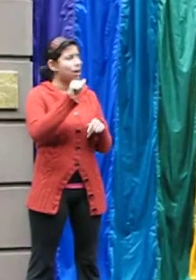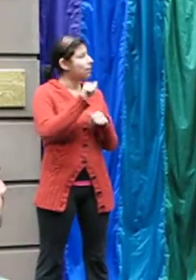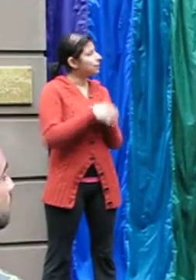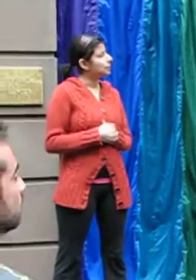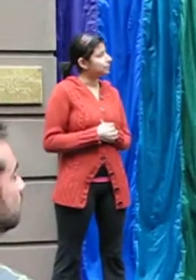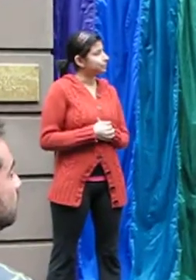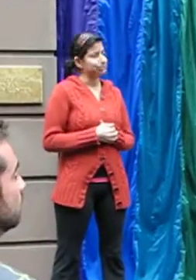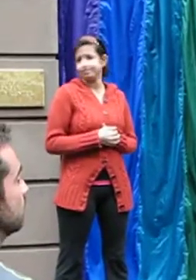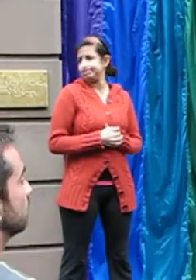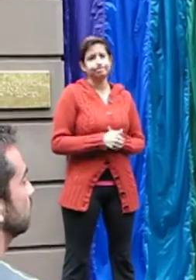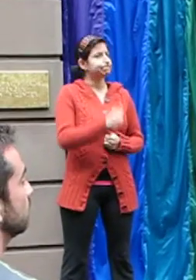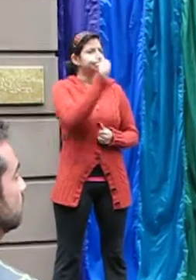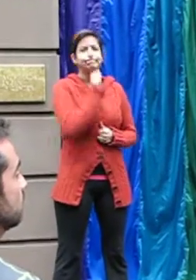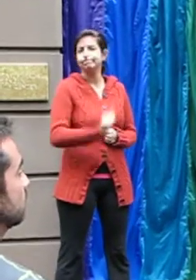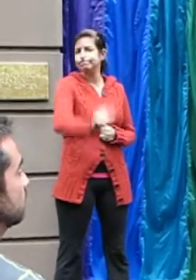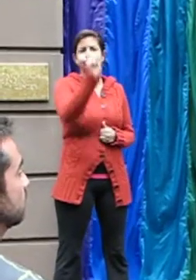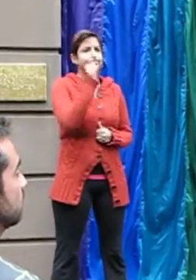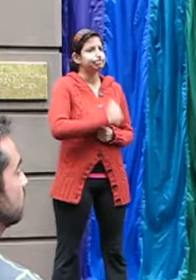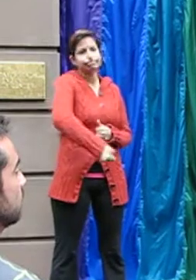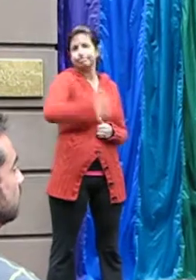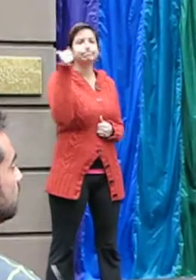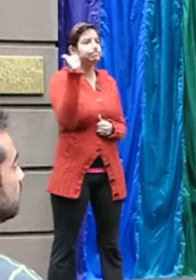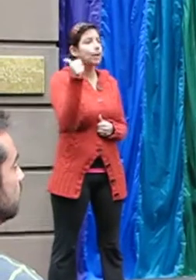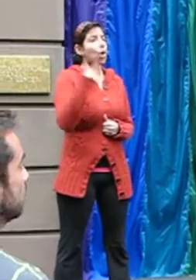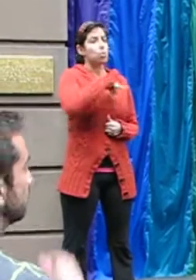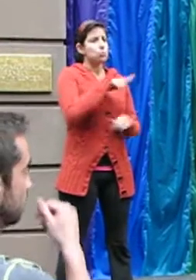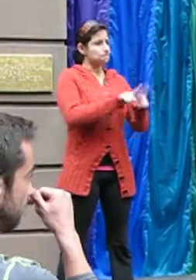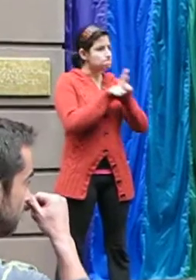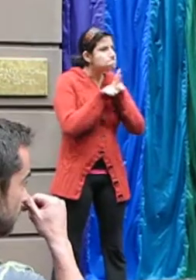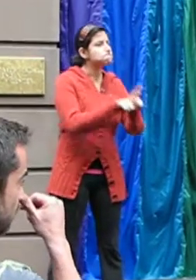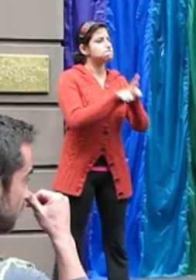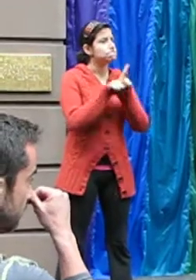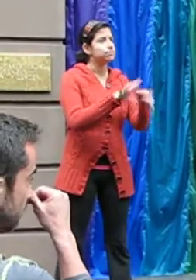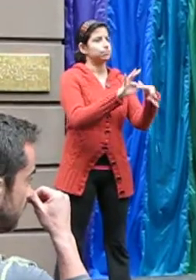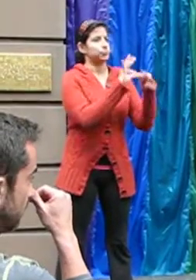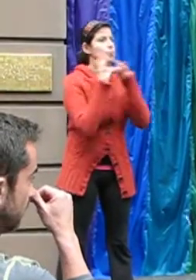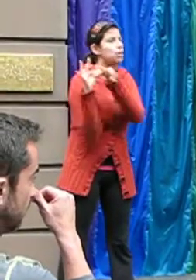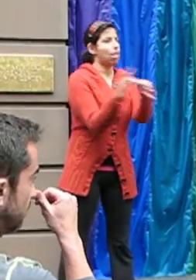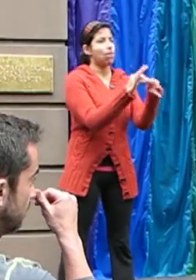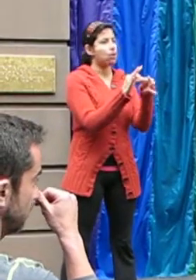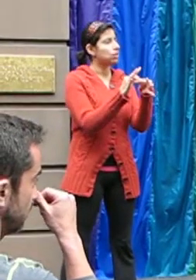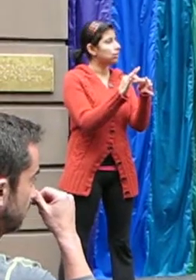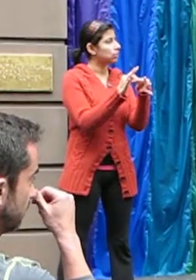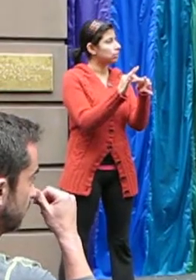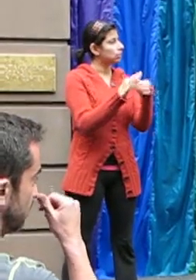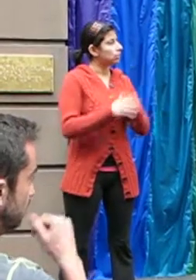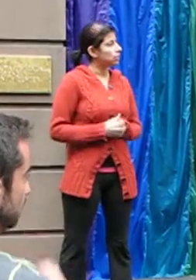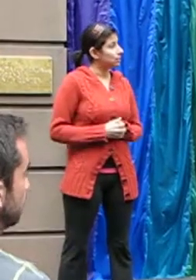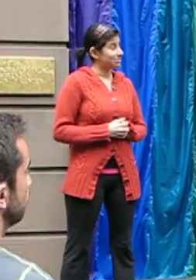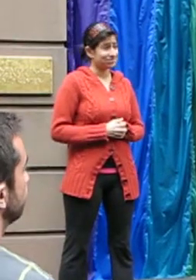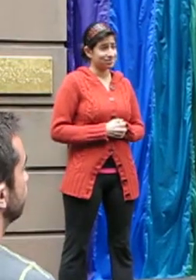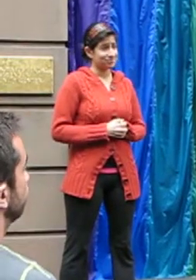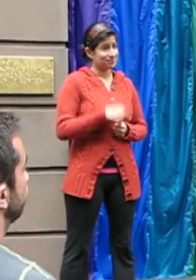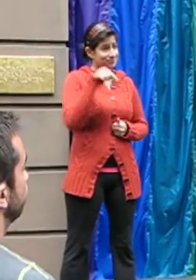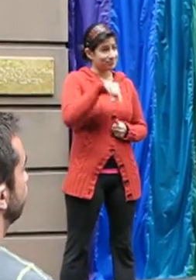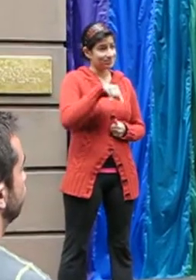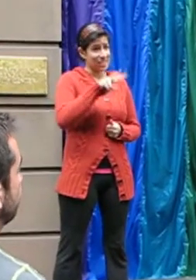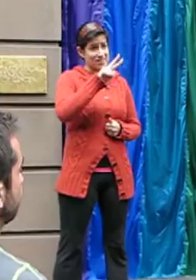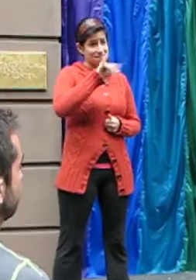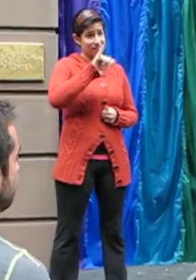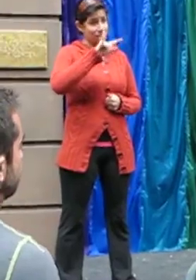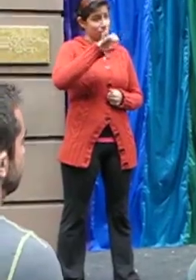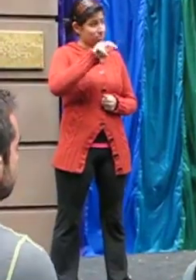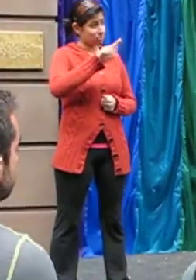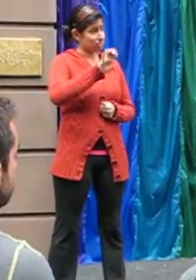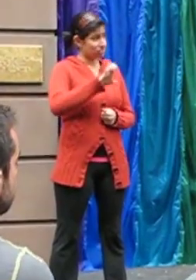of intimidation. We will stand here with you until it stops. And together, we can make sure that this violence is not something